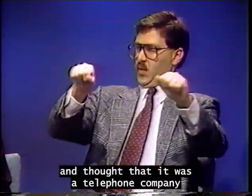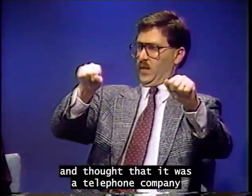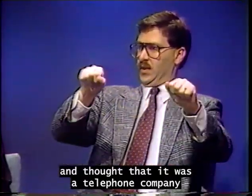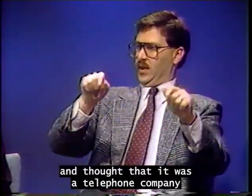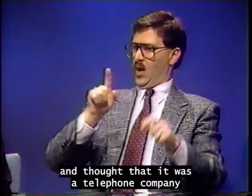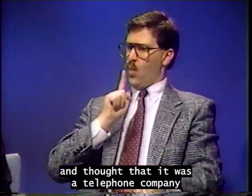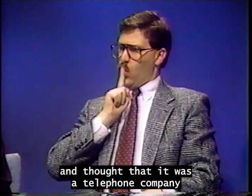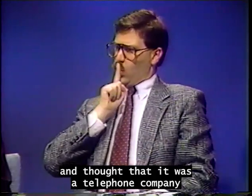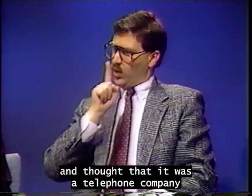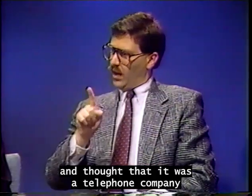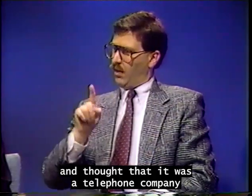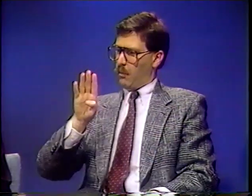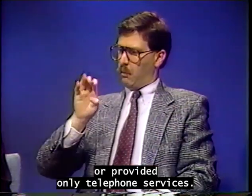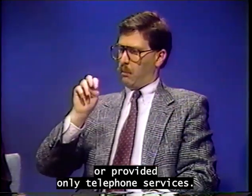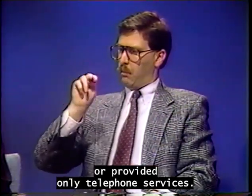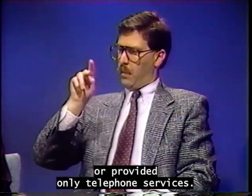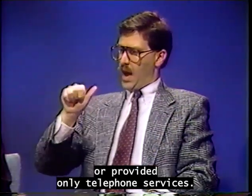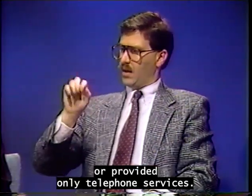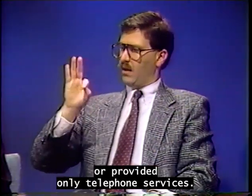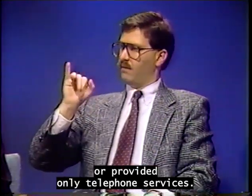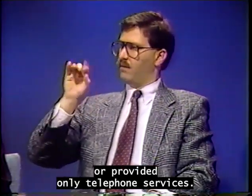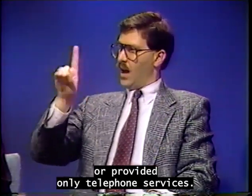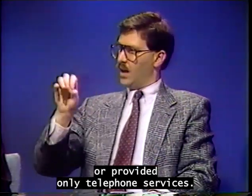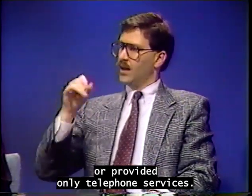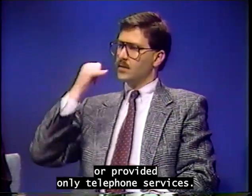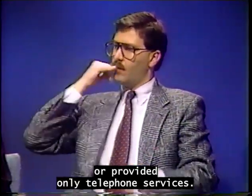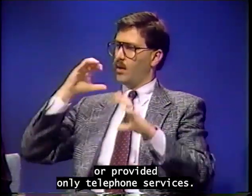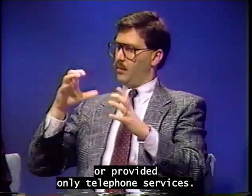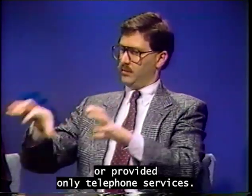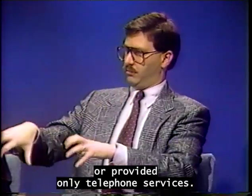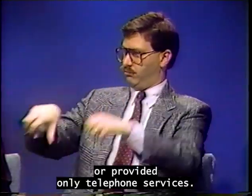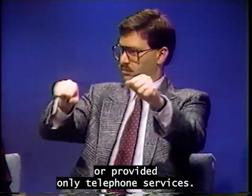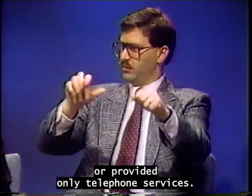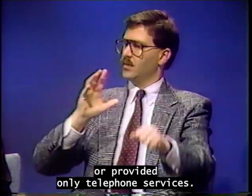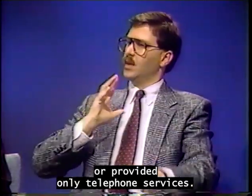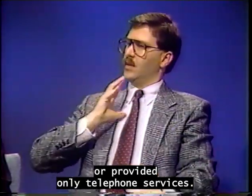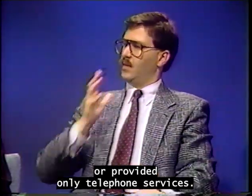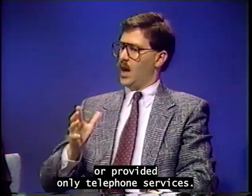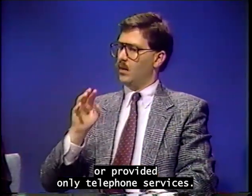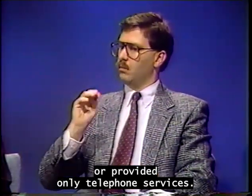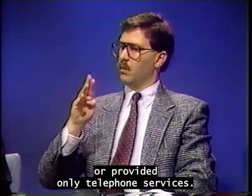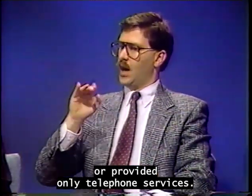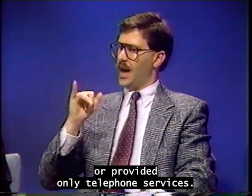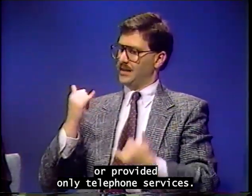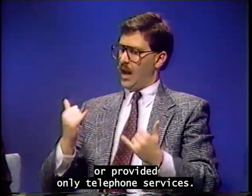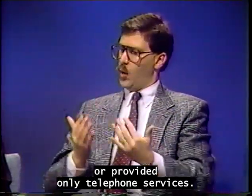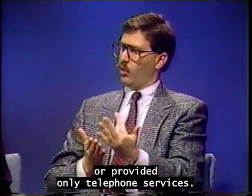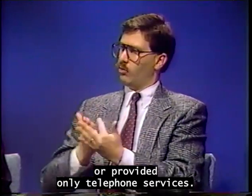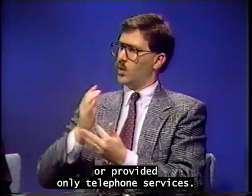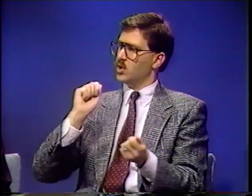that it was a telephone company or provided only telephone services.